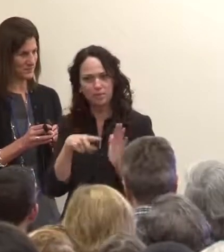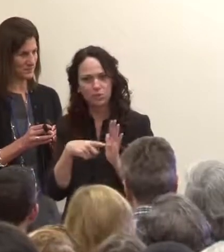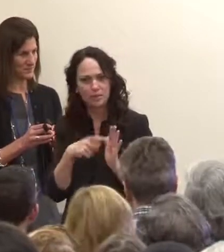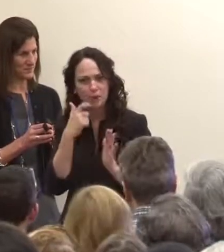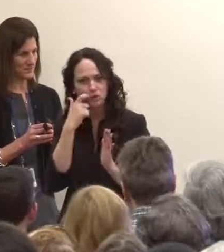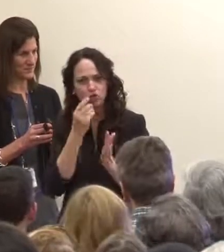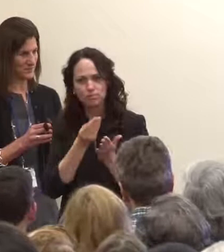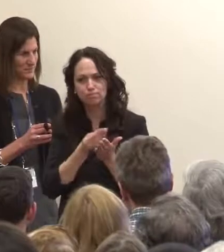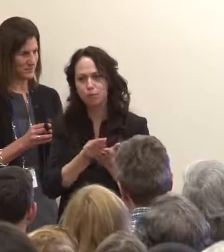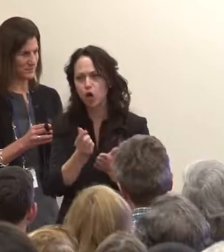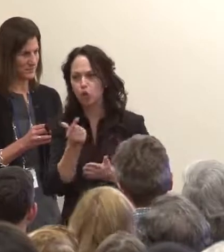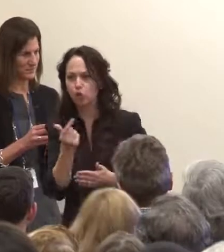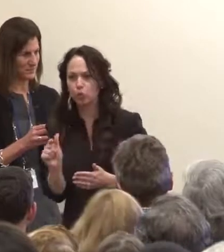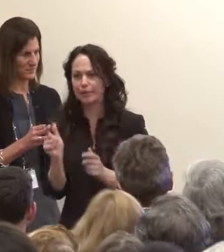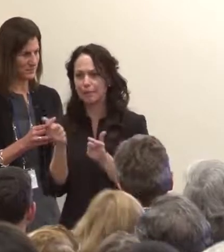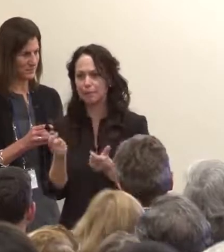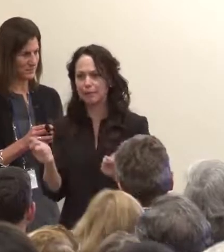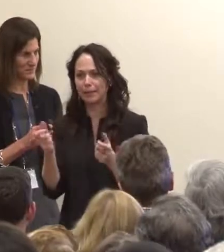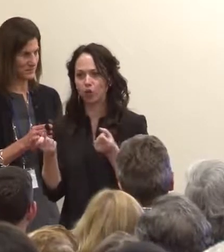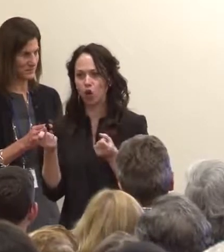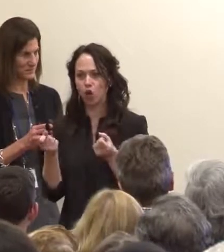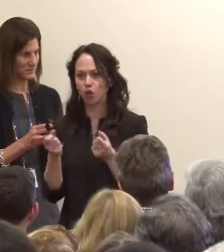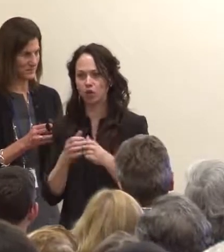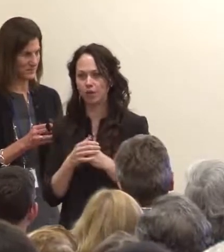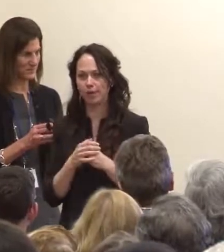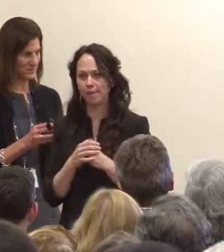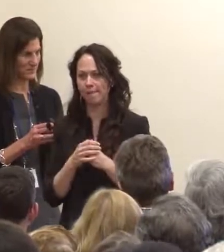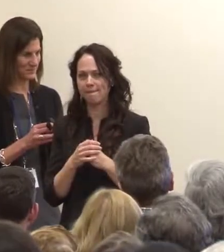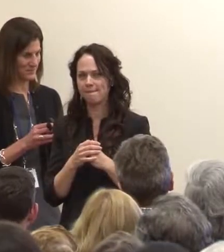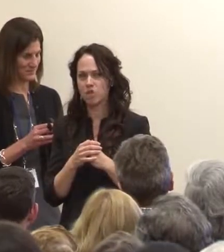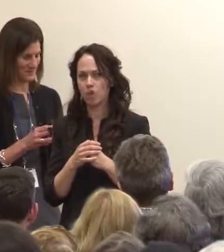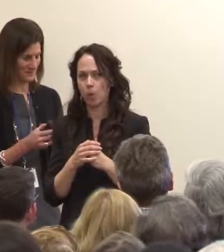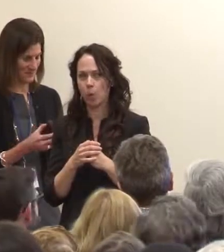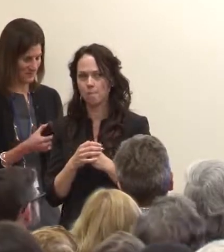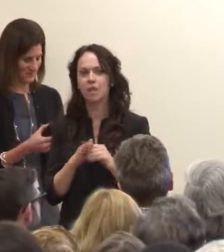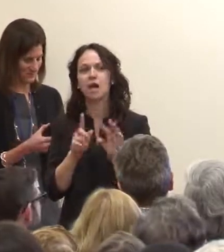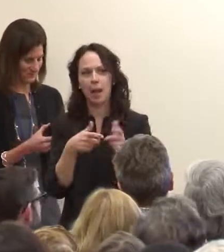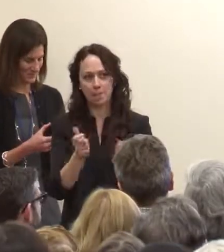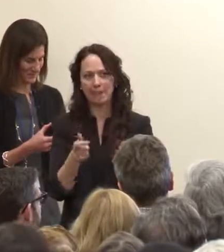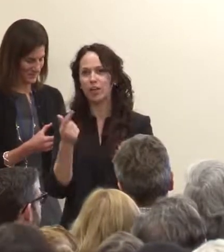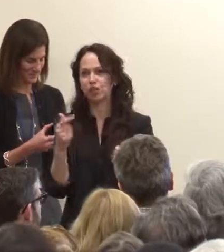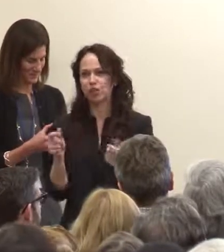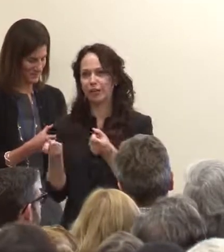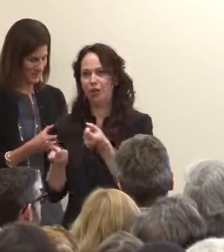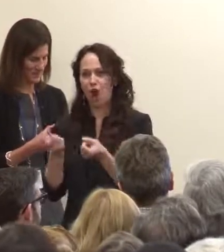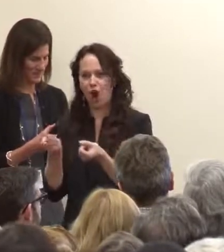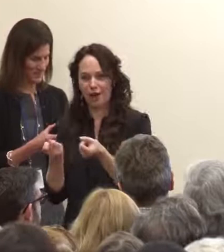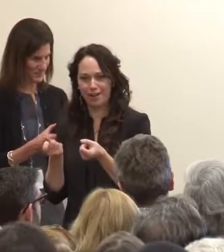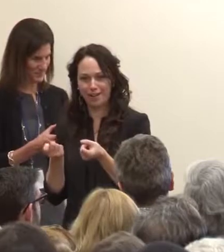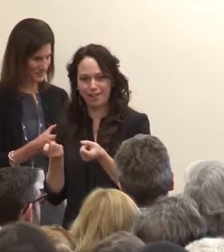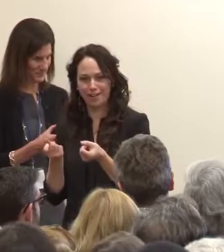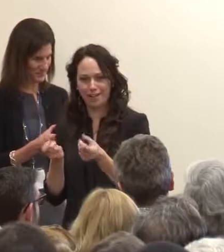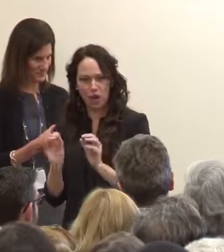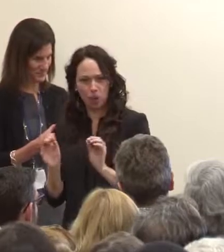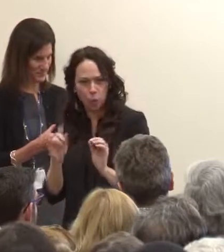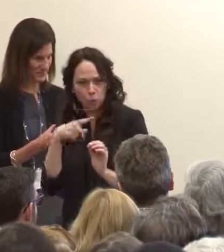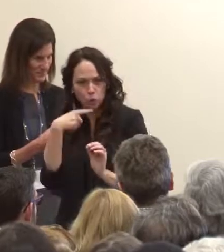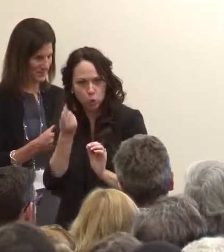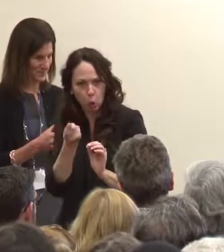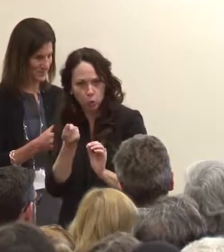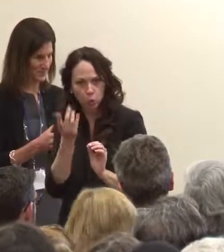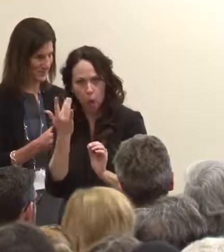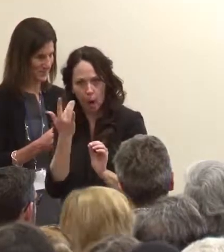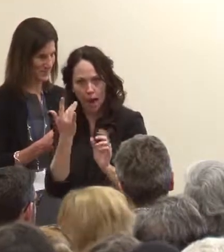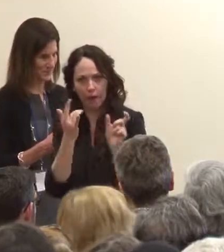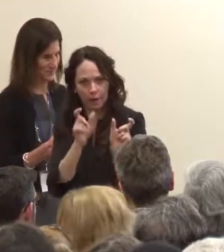a green big car. No, big green car. Nobody told you. That's just the way it is. So